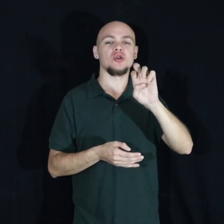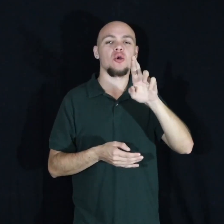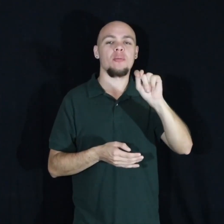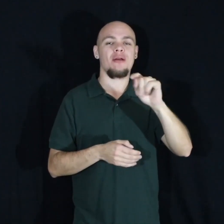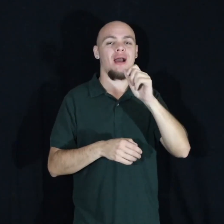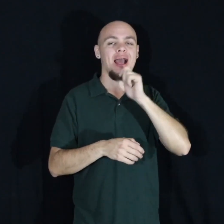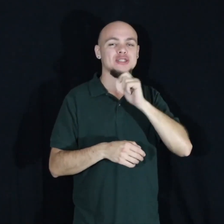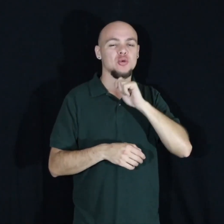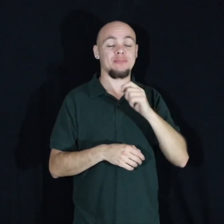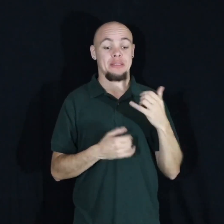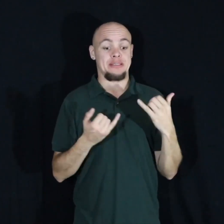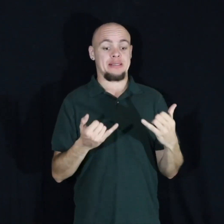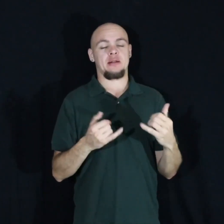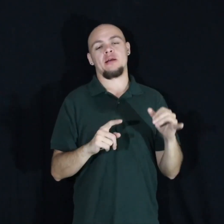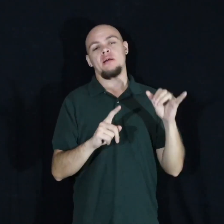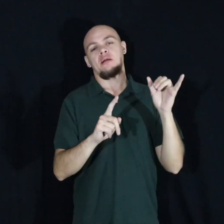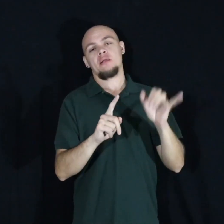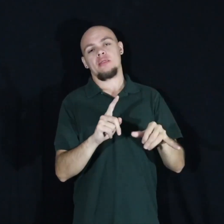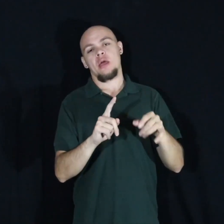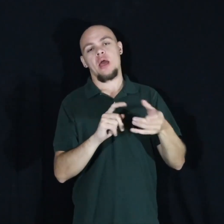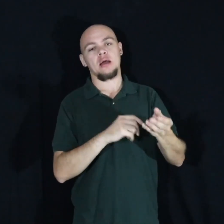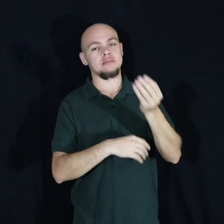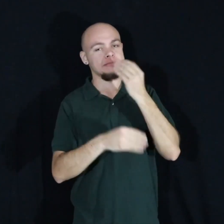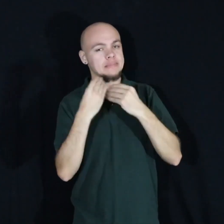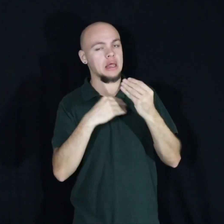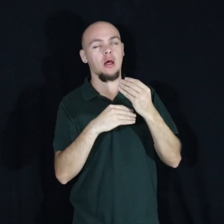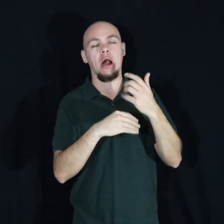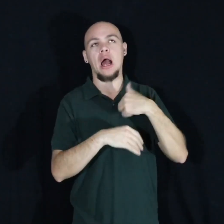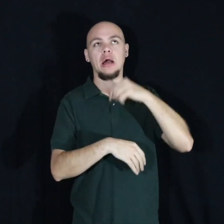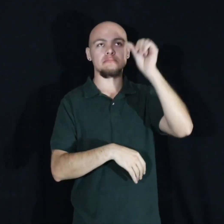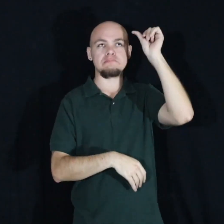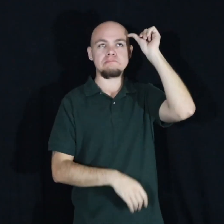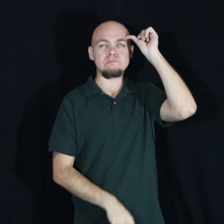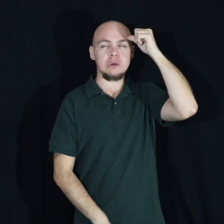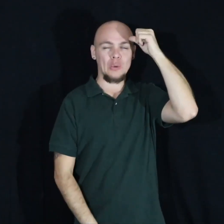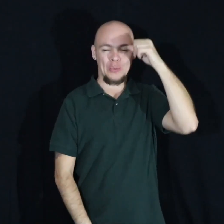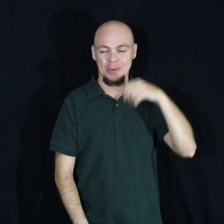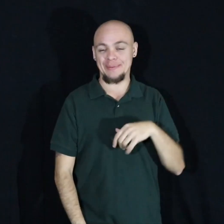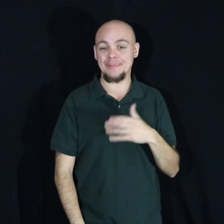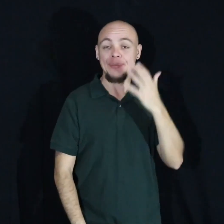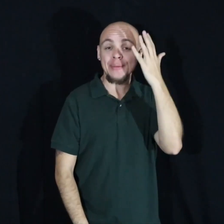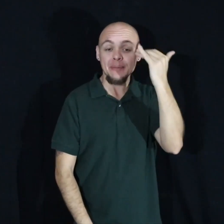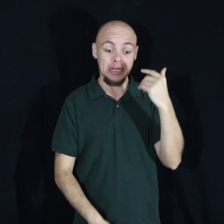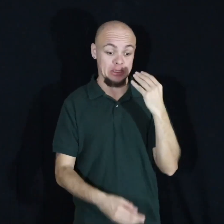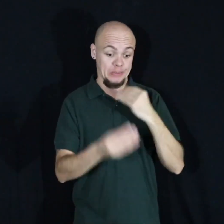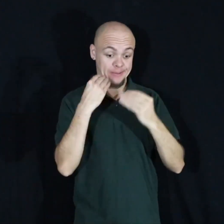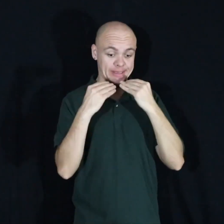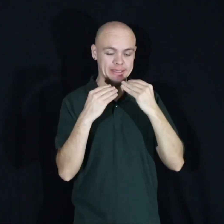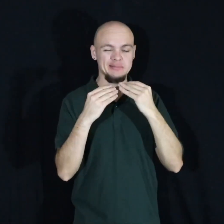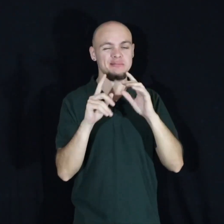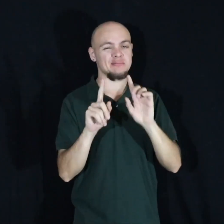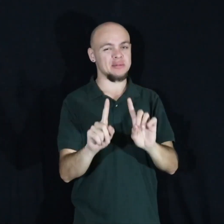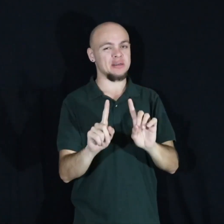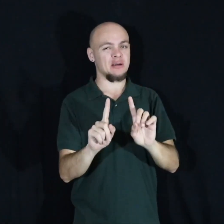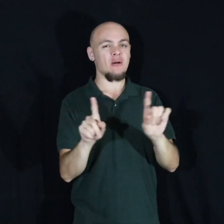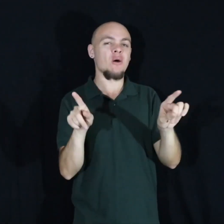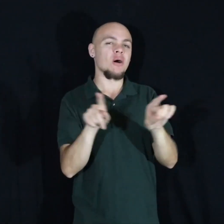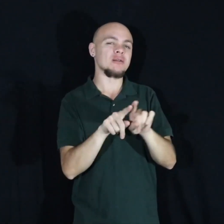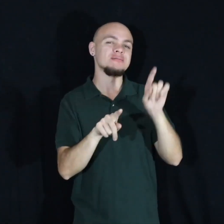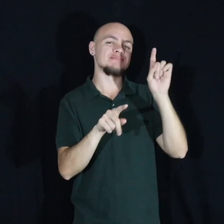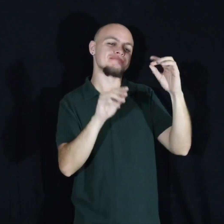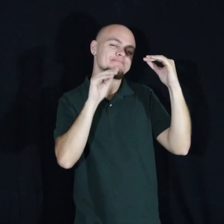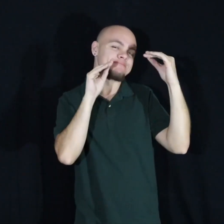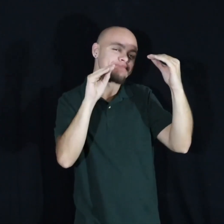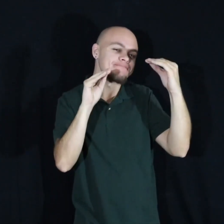To this day, it is one of the most memorable meals of my life, not only because of what we ate, but because of what he told